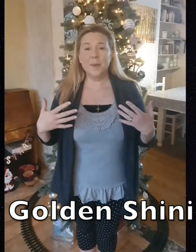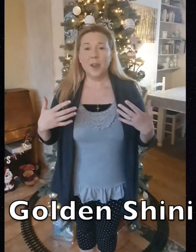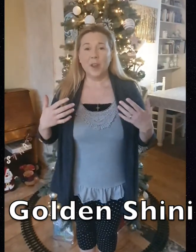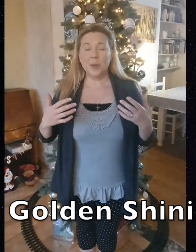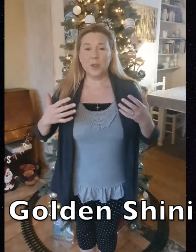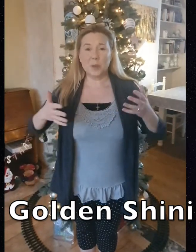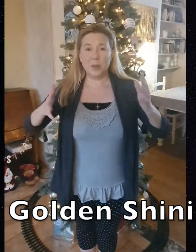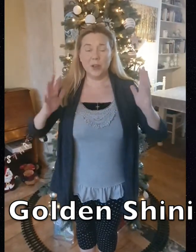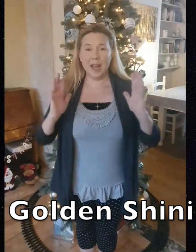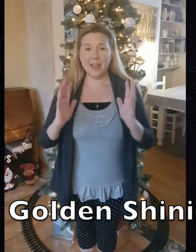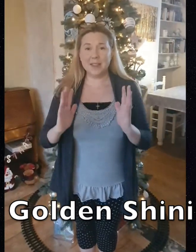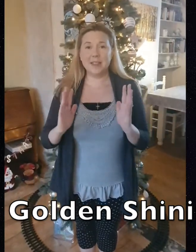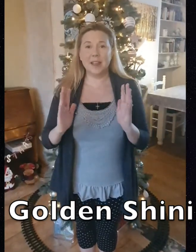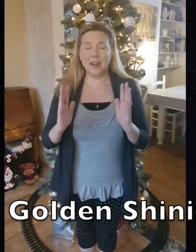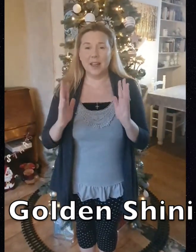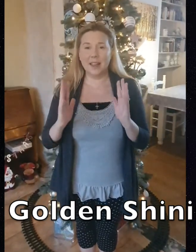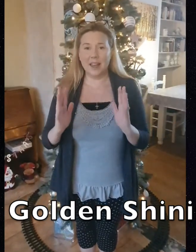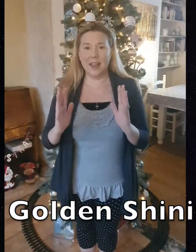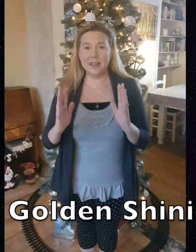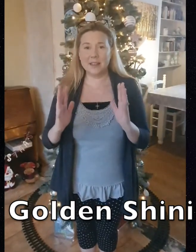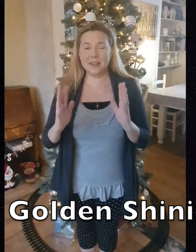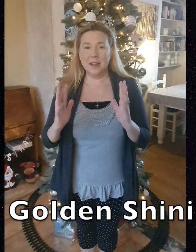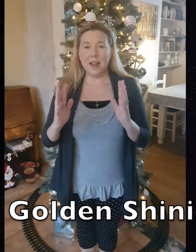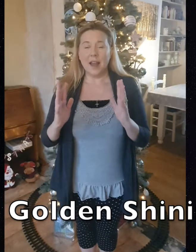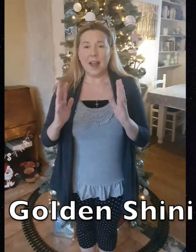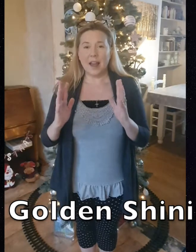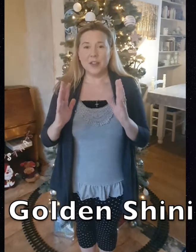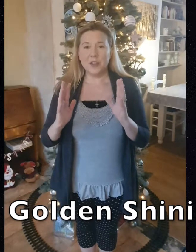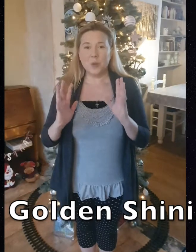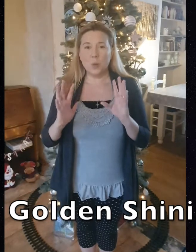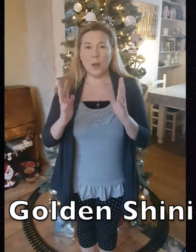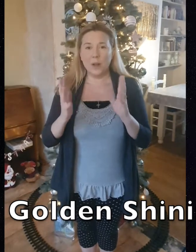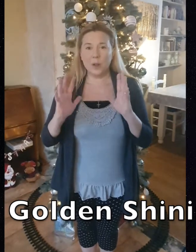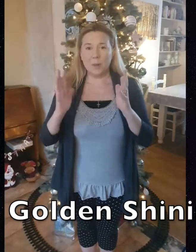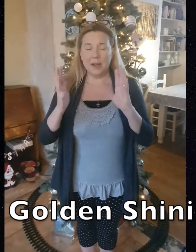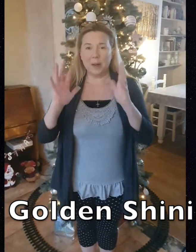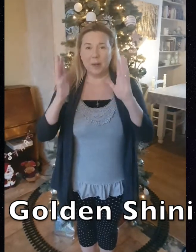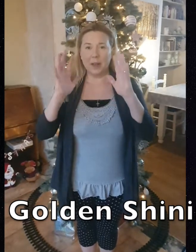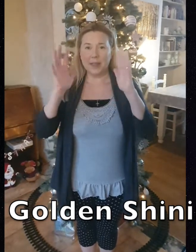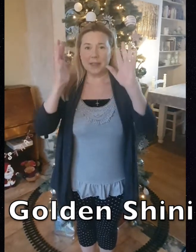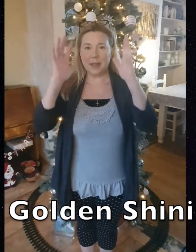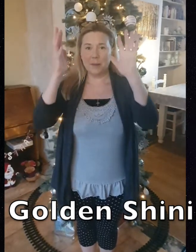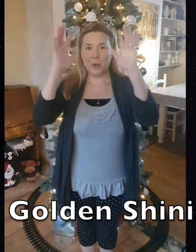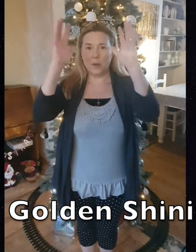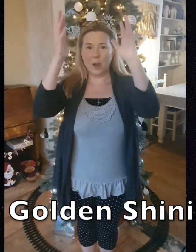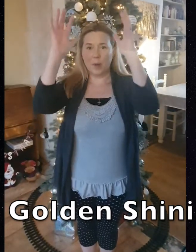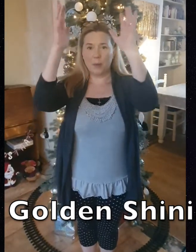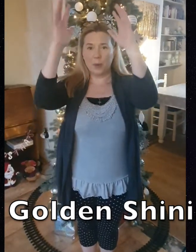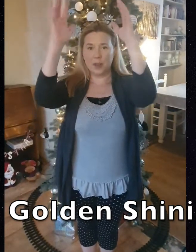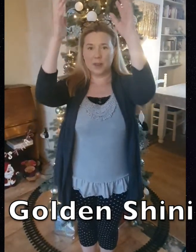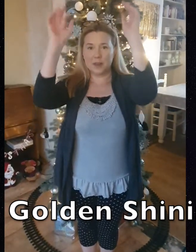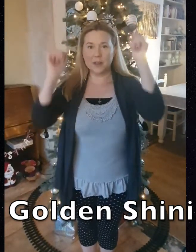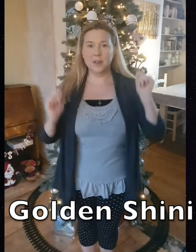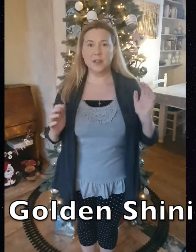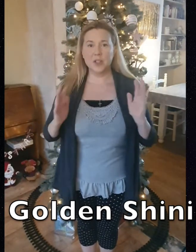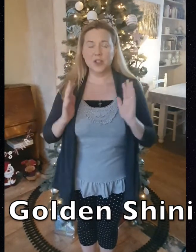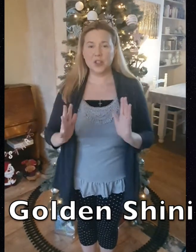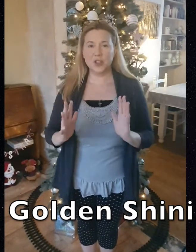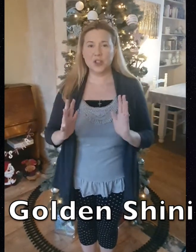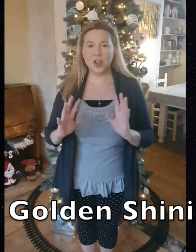you want to put your hands together like this and just wiggle them a little bit as they move upwards.